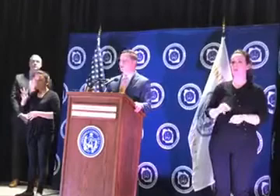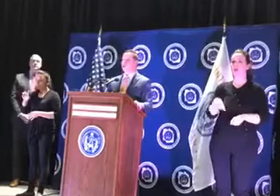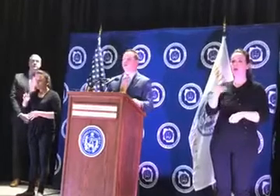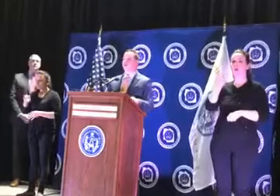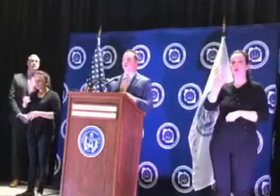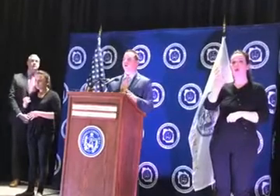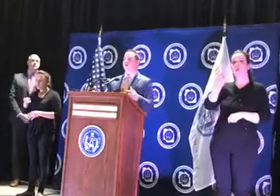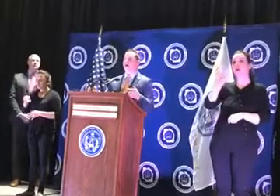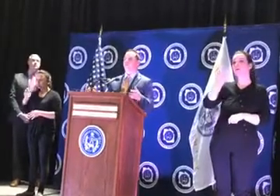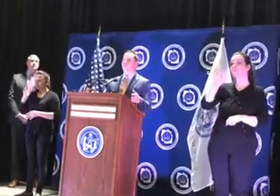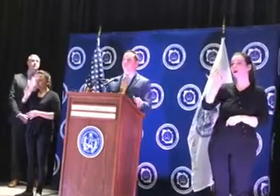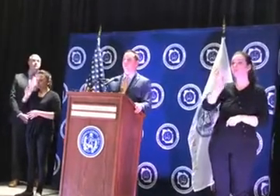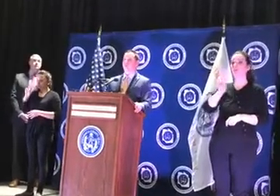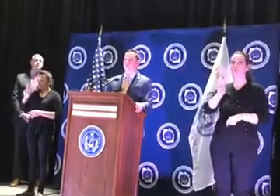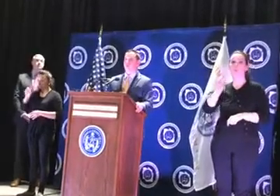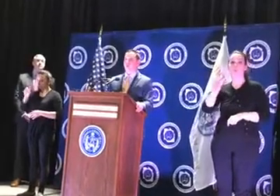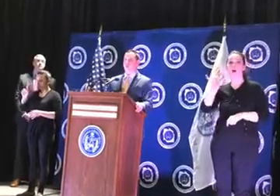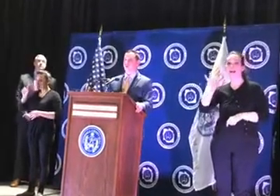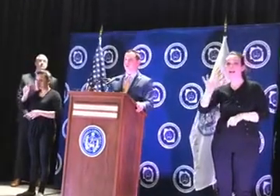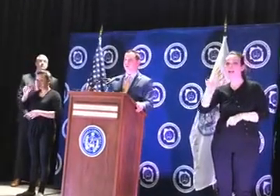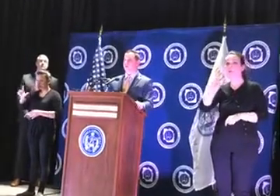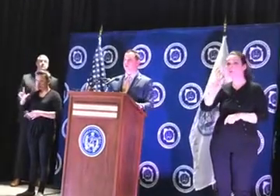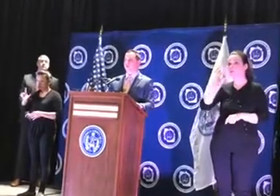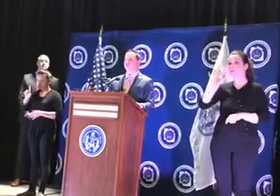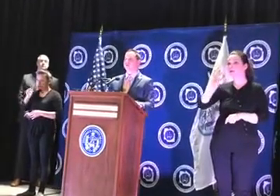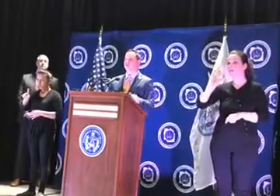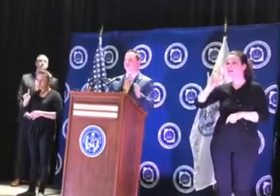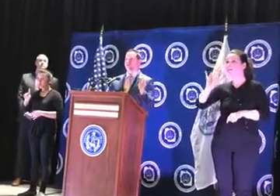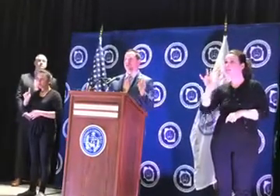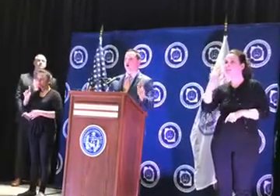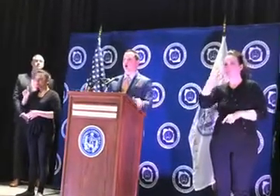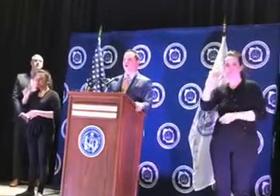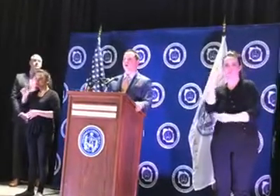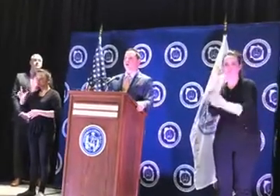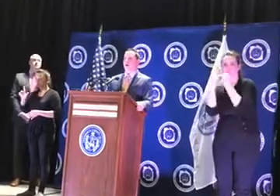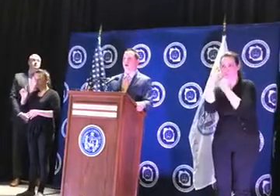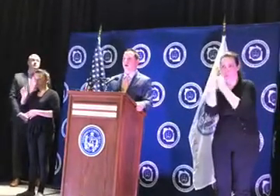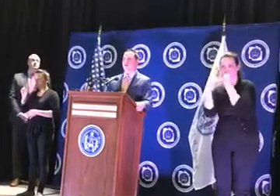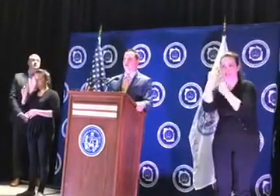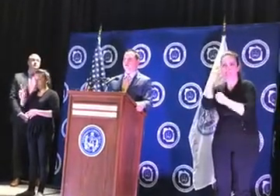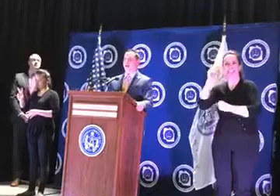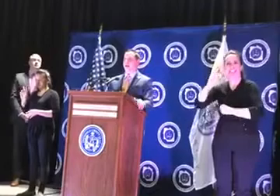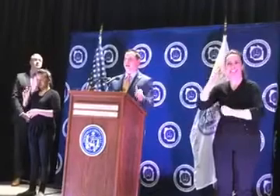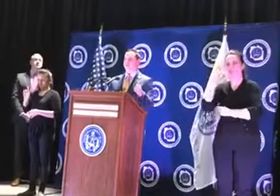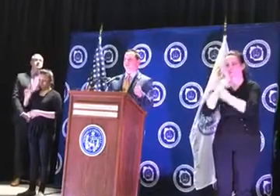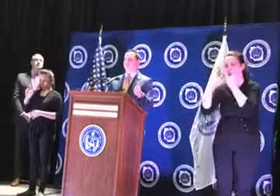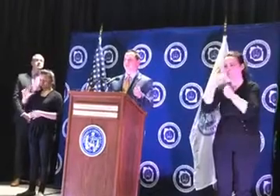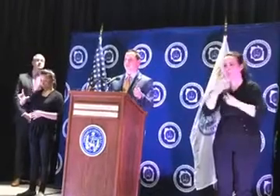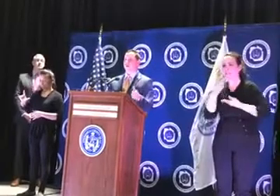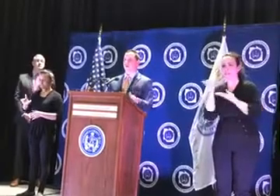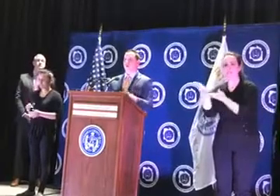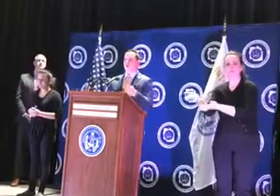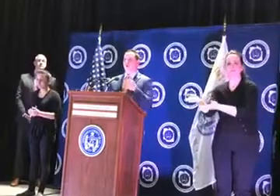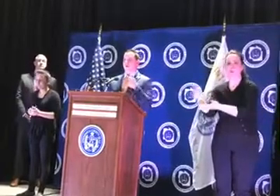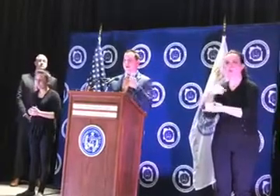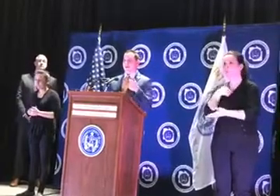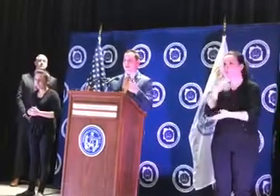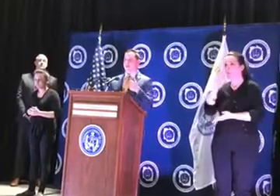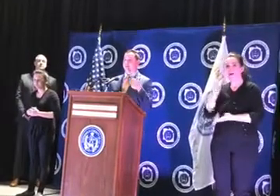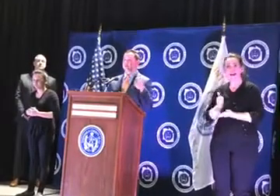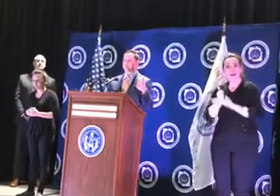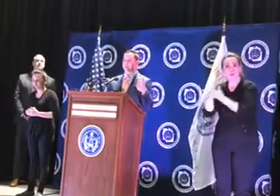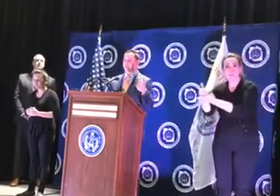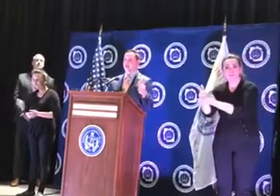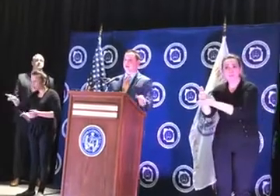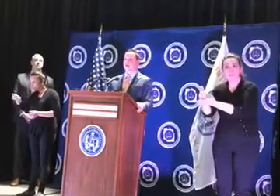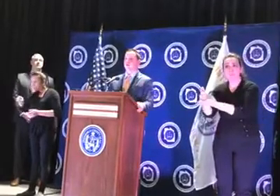315-218-1987, where we're here to help you. If you're in a quarantine, you didn't do anything wrong. You either had contact with somebody or you got tested